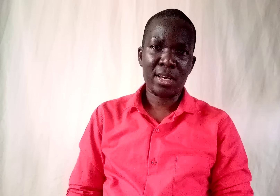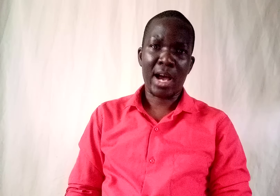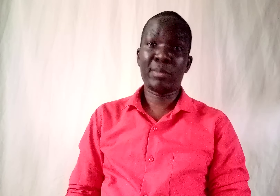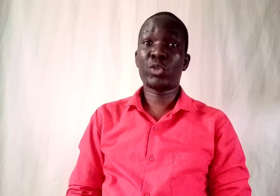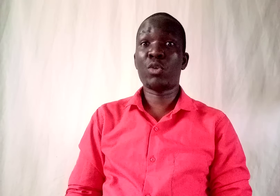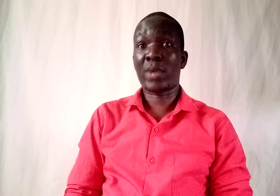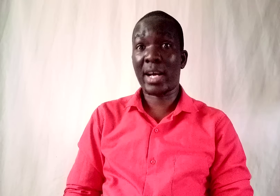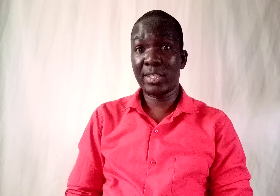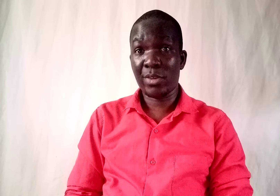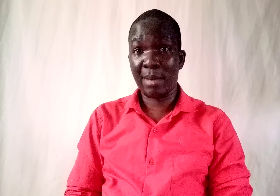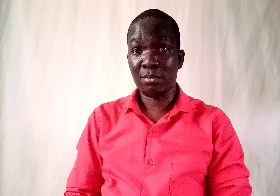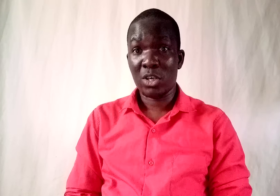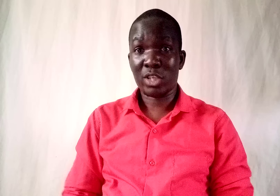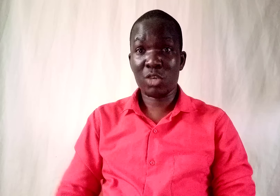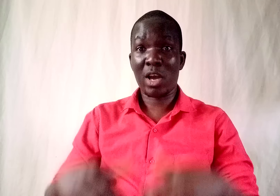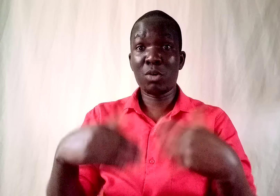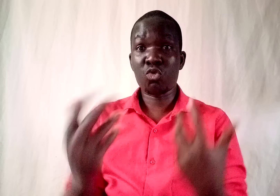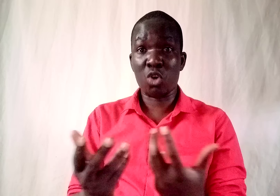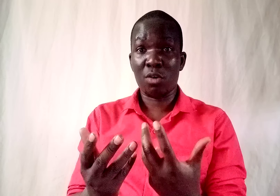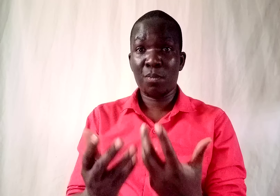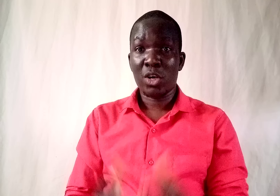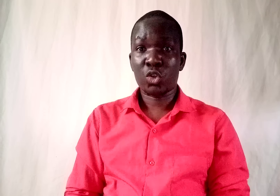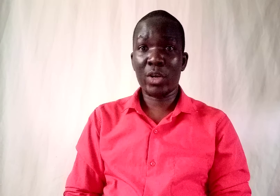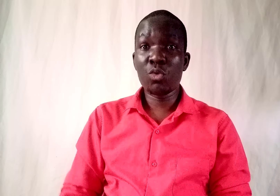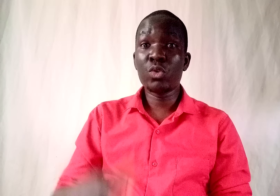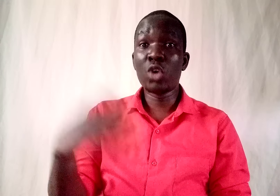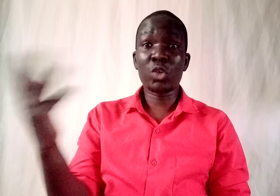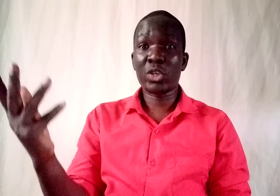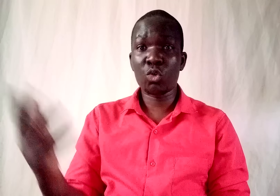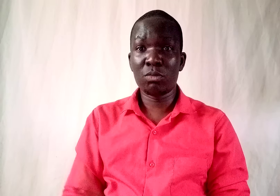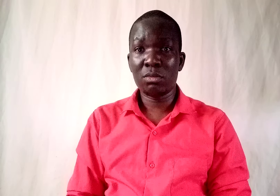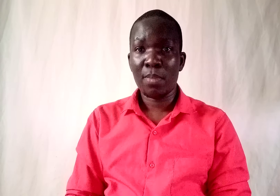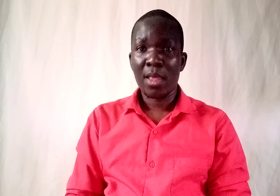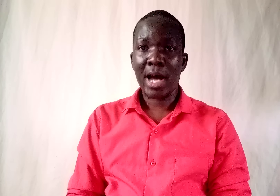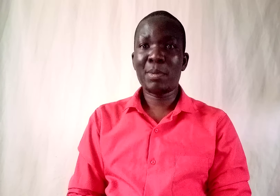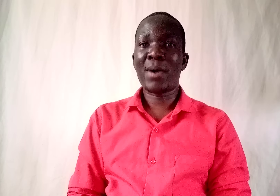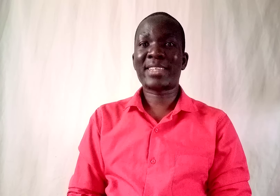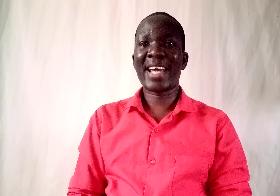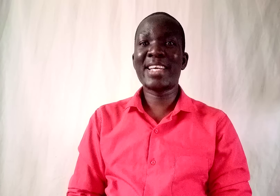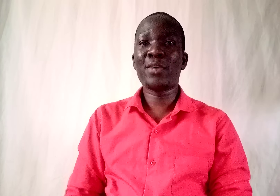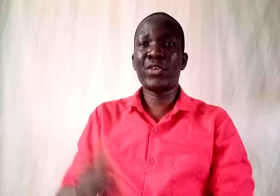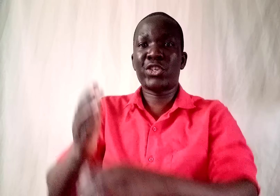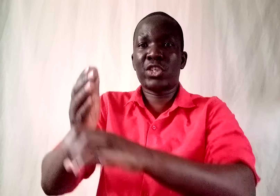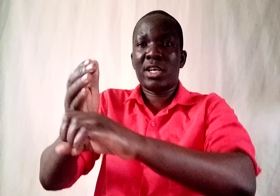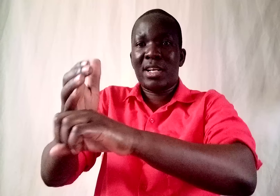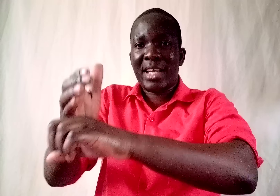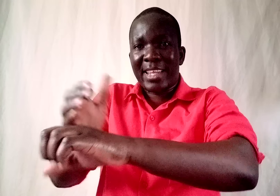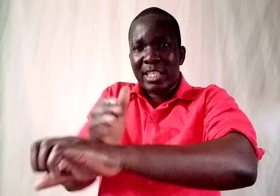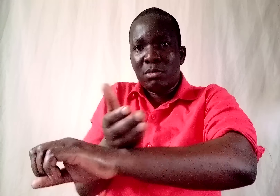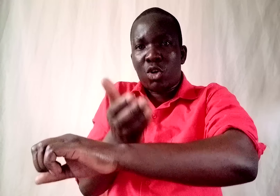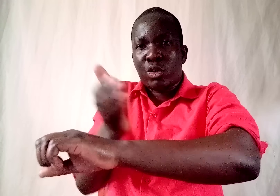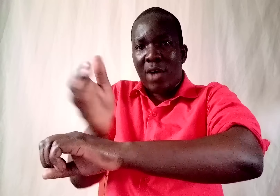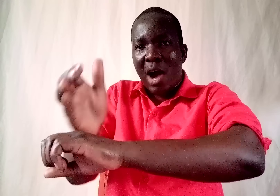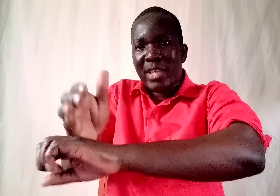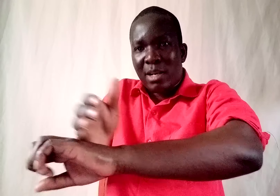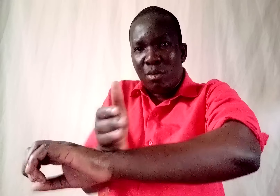and make sure you practice with them so that you are able to know. So when you go to Kisumu and people are signing fish like this because of how they remove